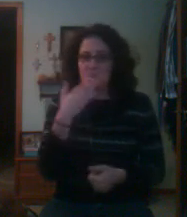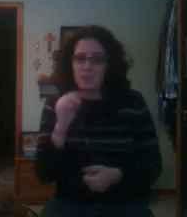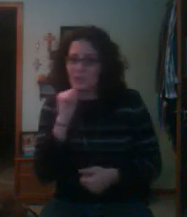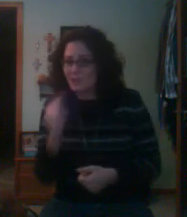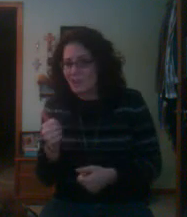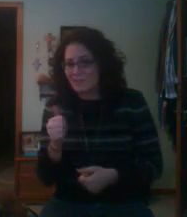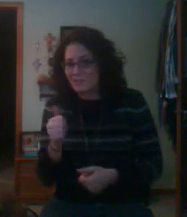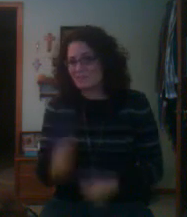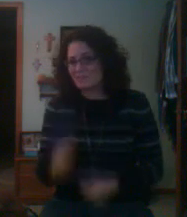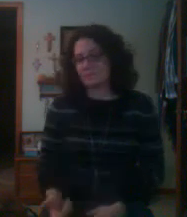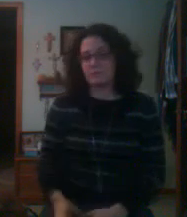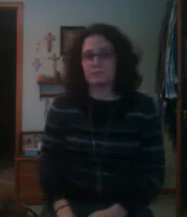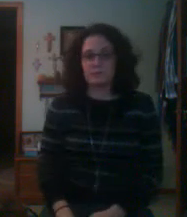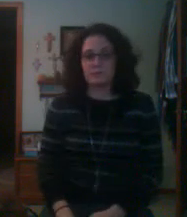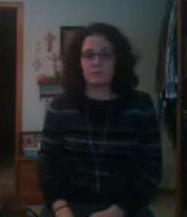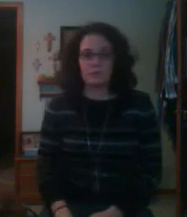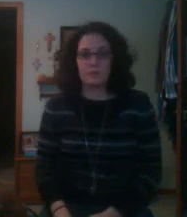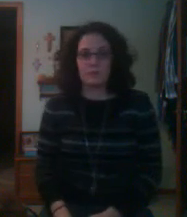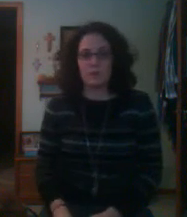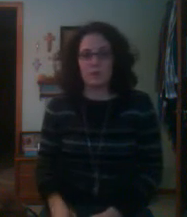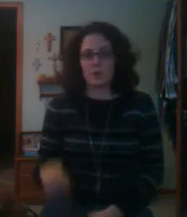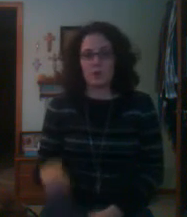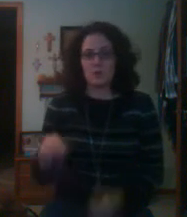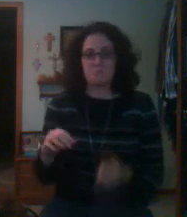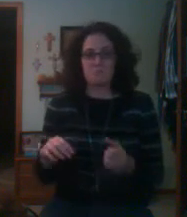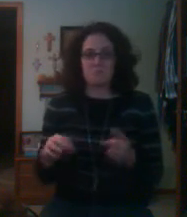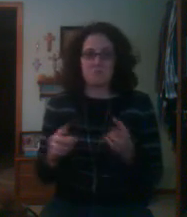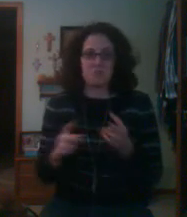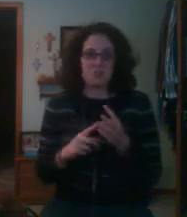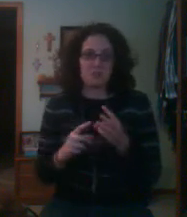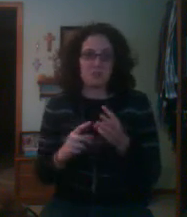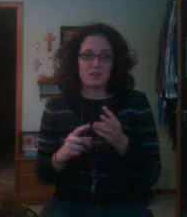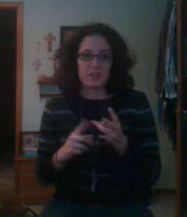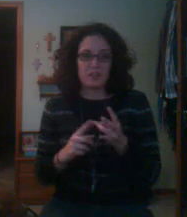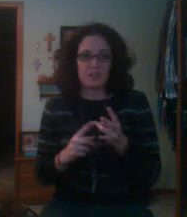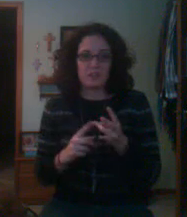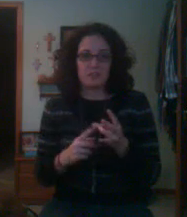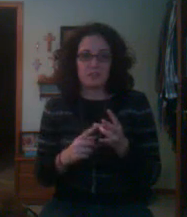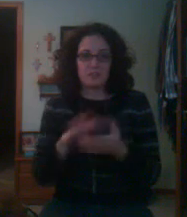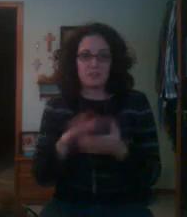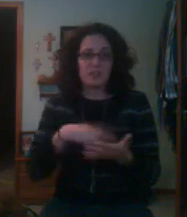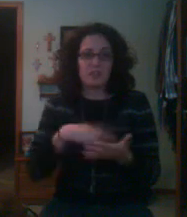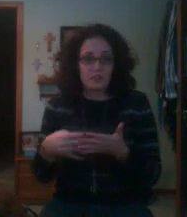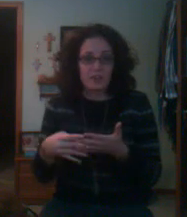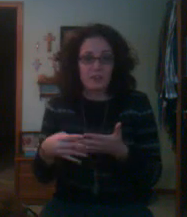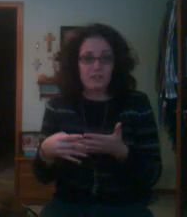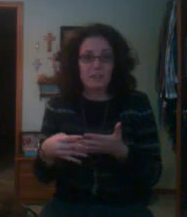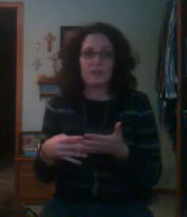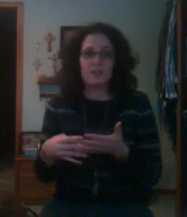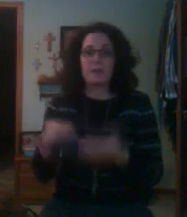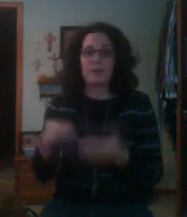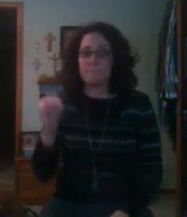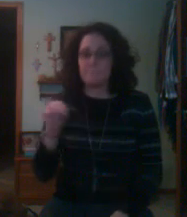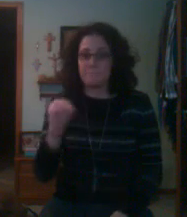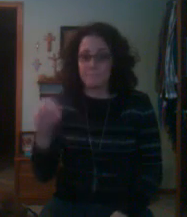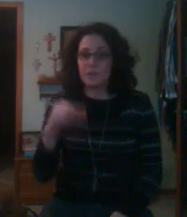Okay? So our conclusions seem to be based on that graph that miracle grow did increase the height of the